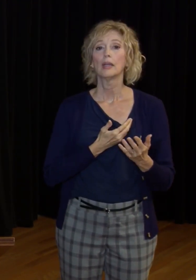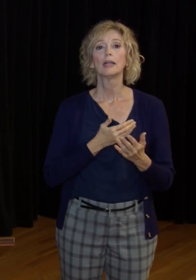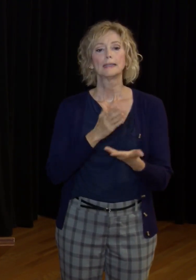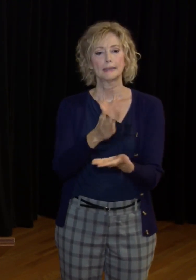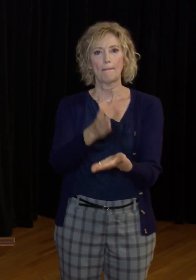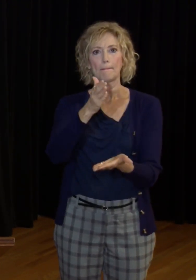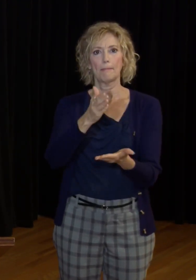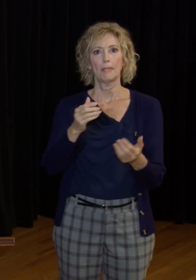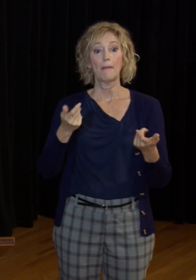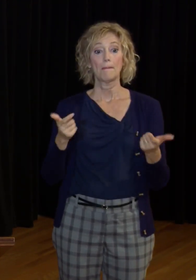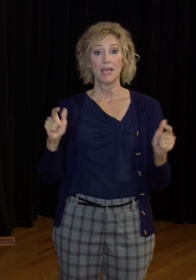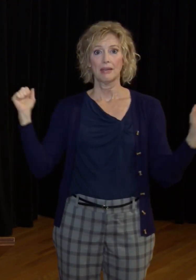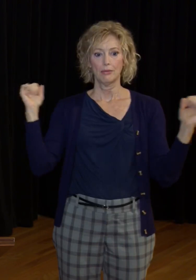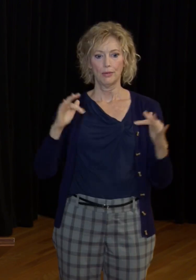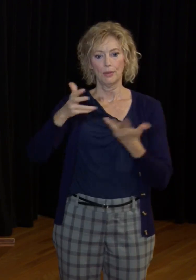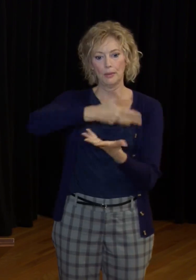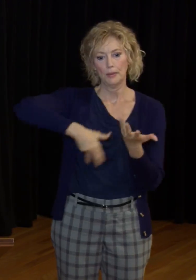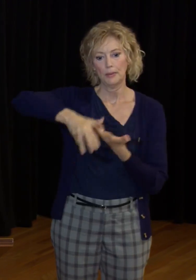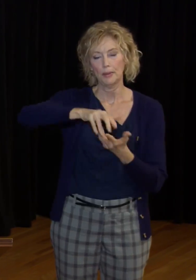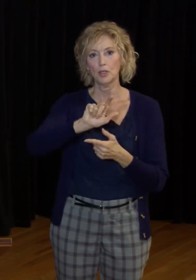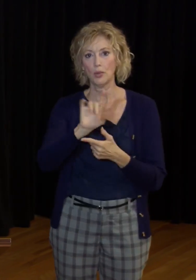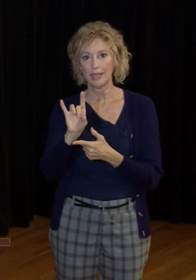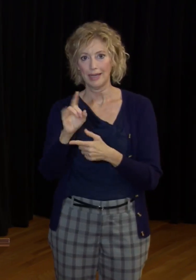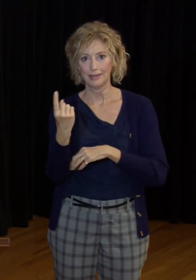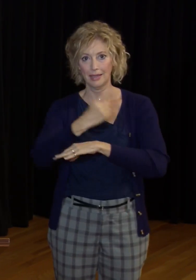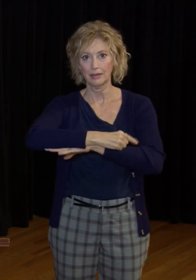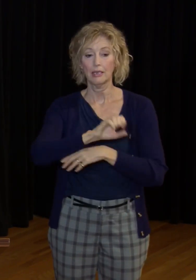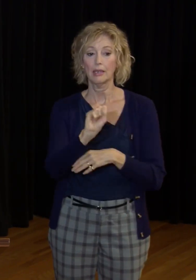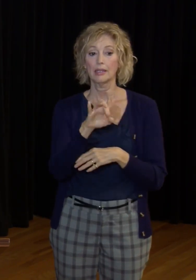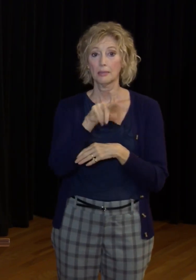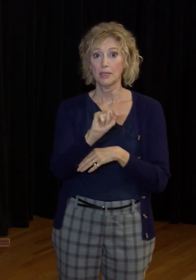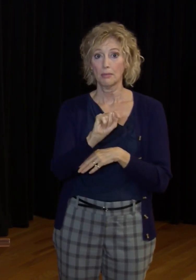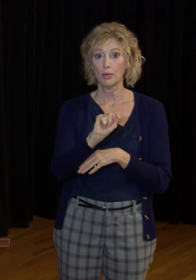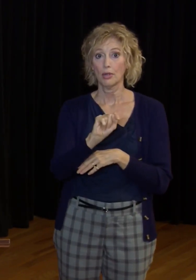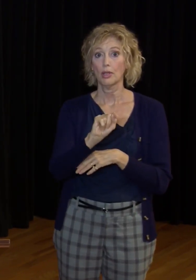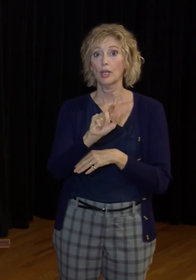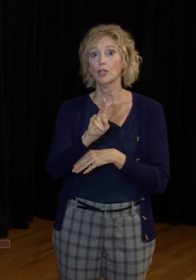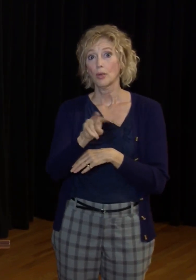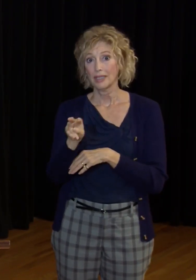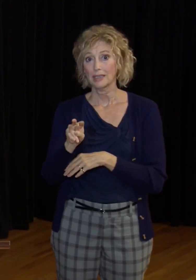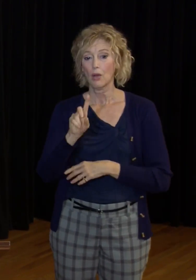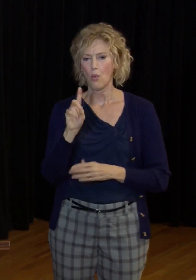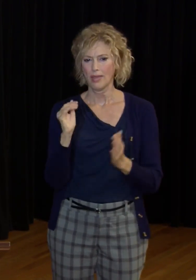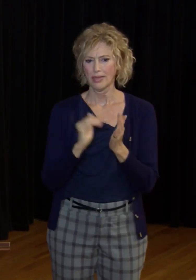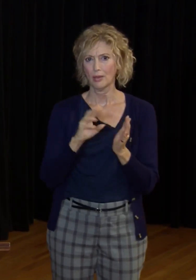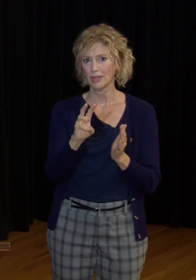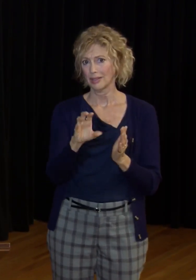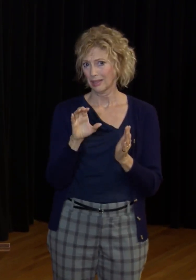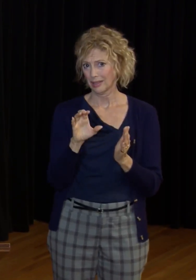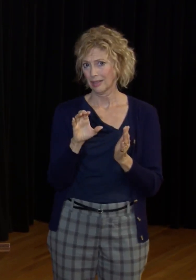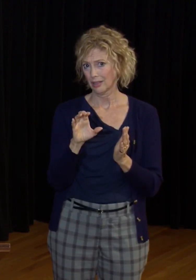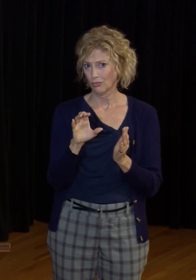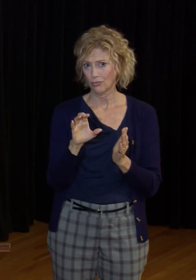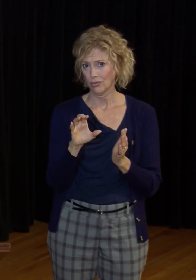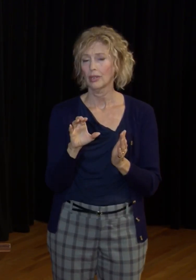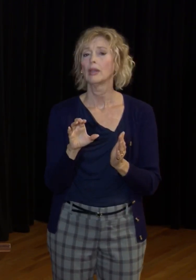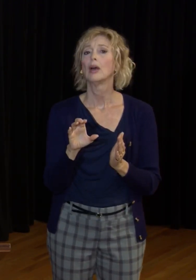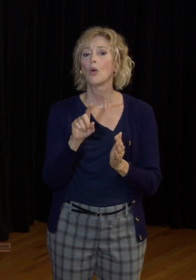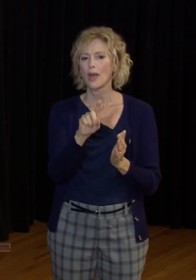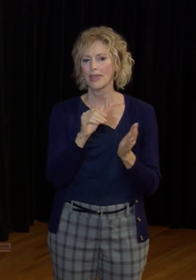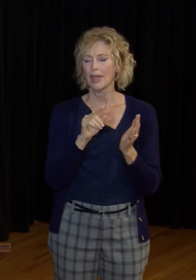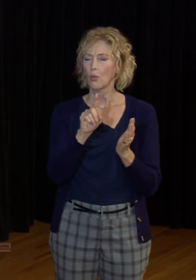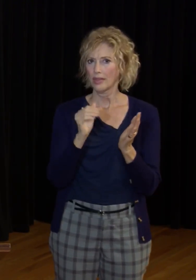on August 25th for 28 days. On September 2nd, we had 1,068, and on September 3rd, we had 1,068